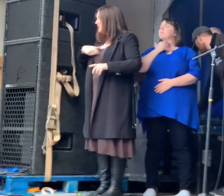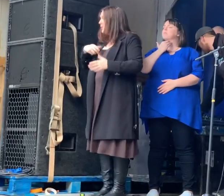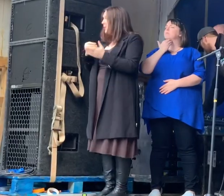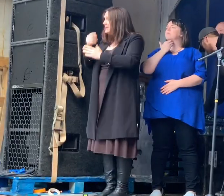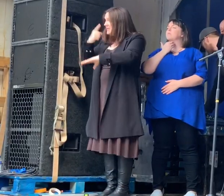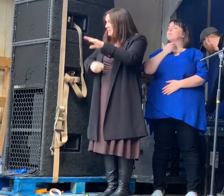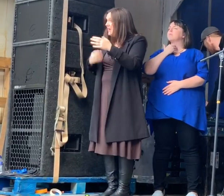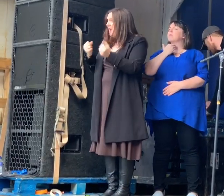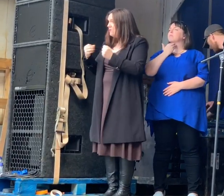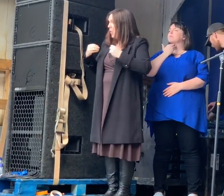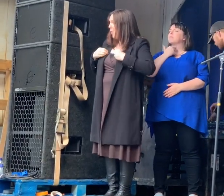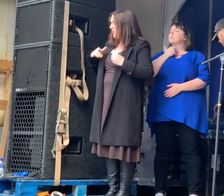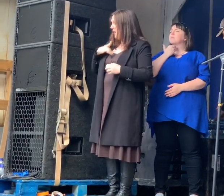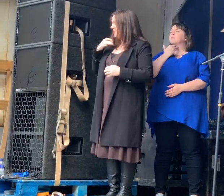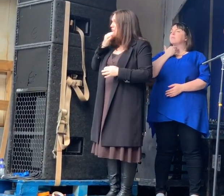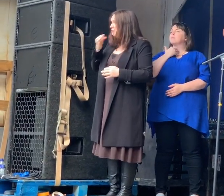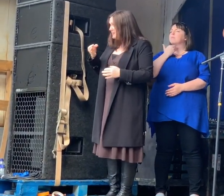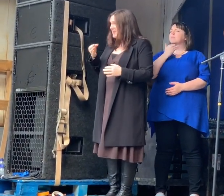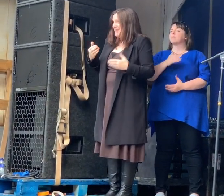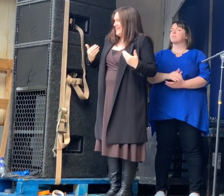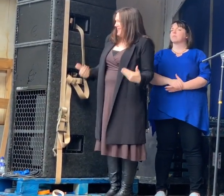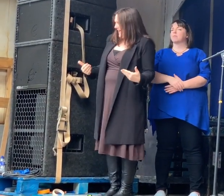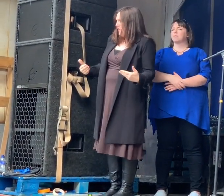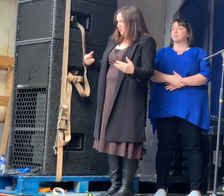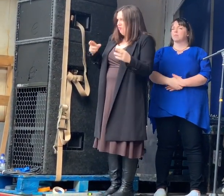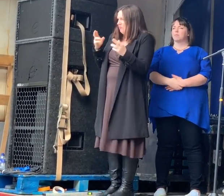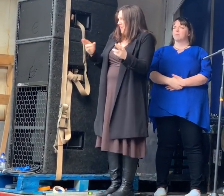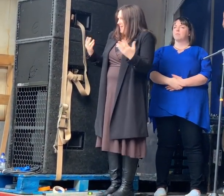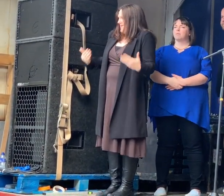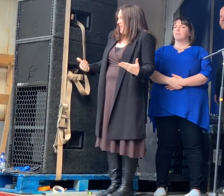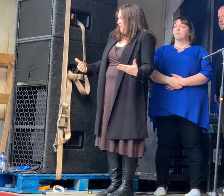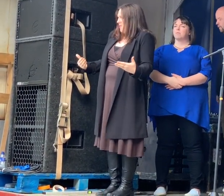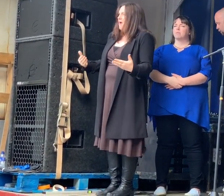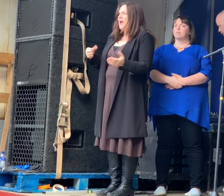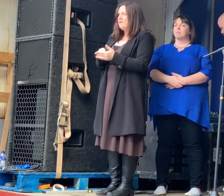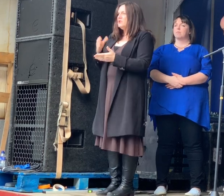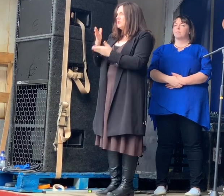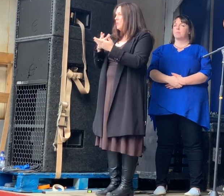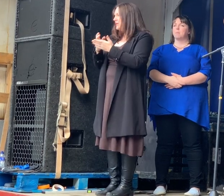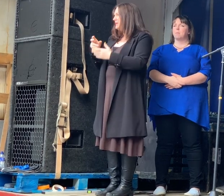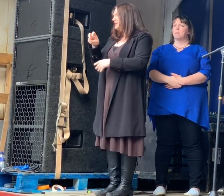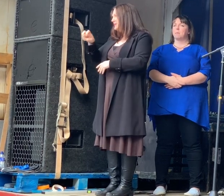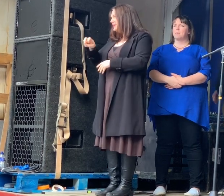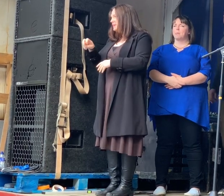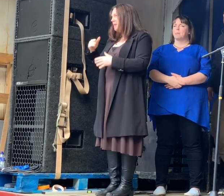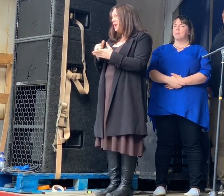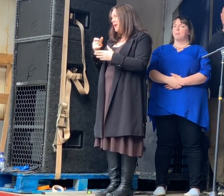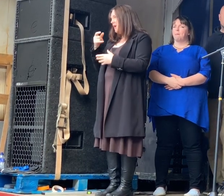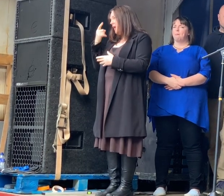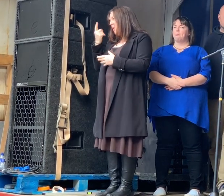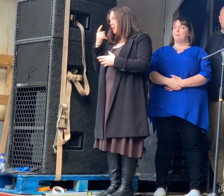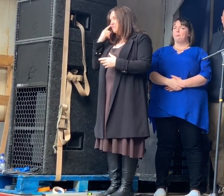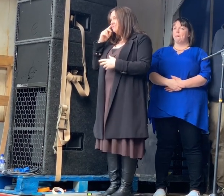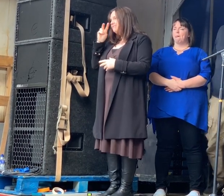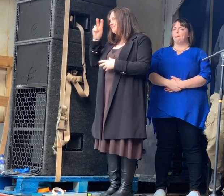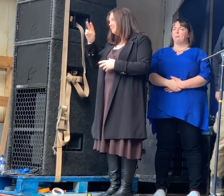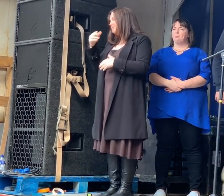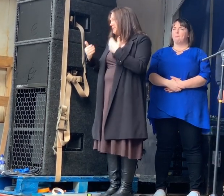risk. There is someone right now, probably sitting alone, staring at the pills in front